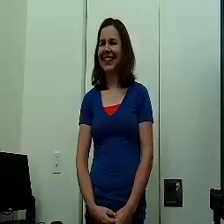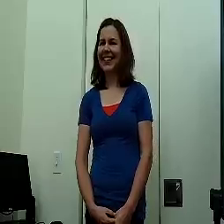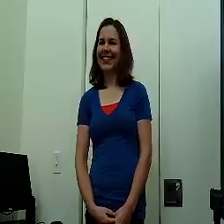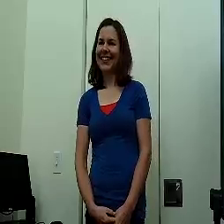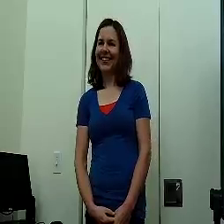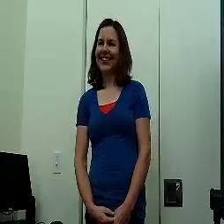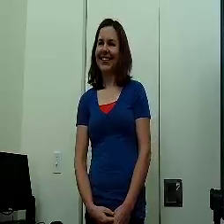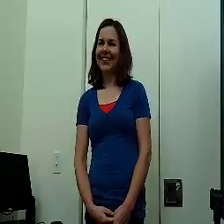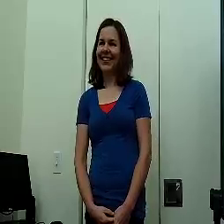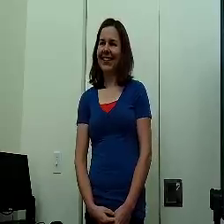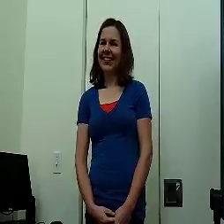Hard is.